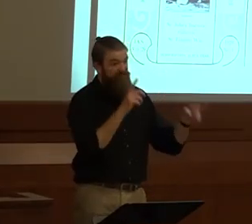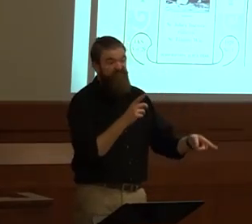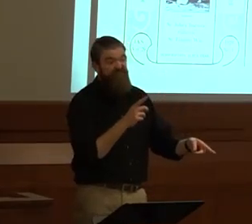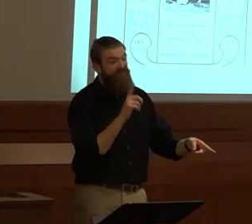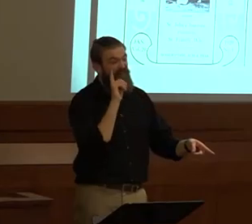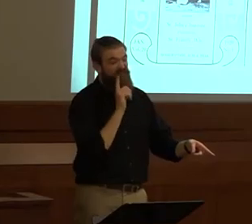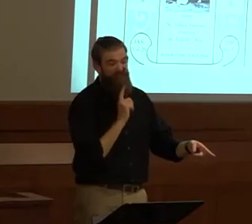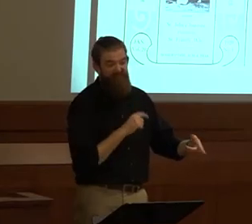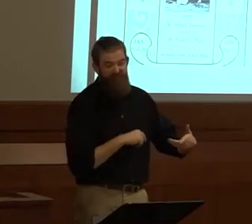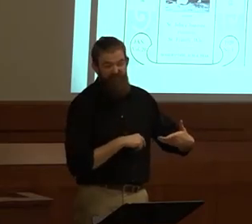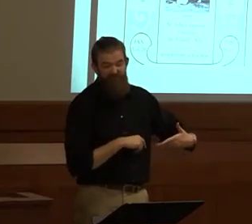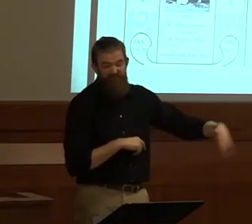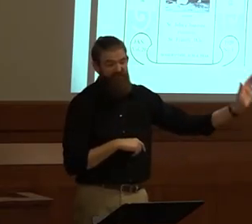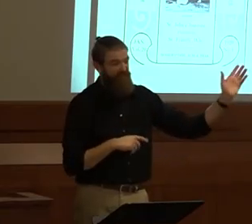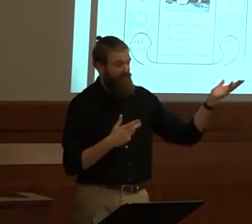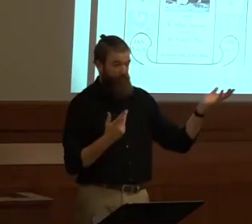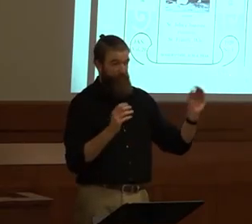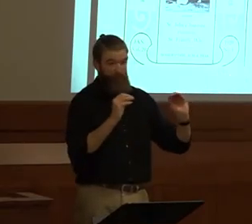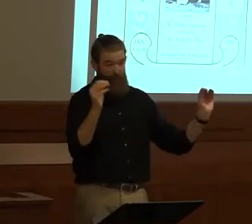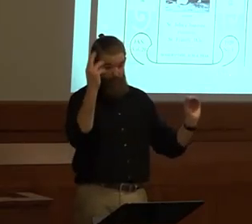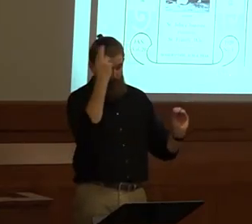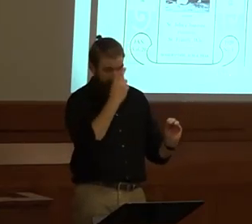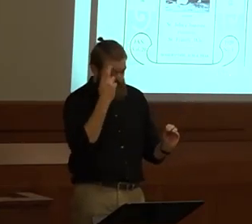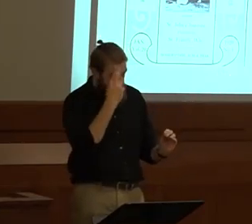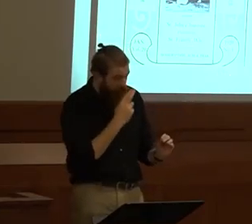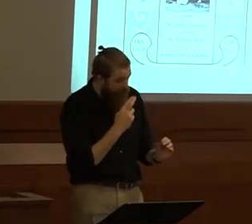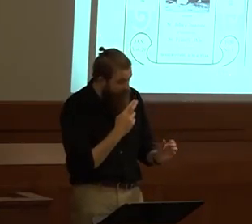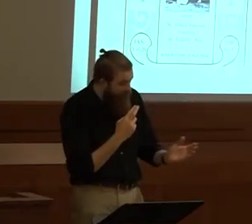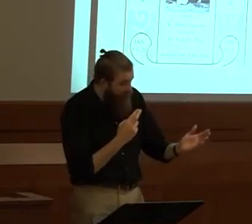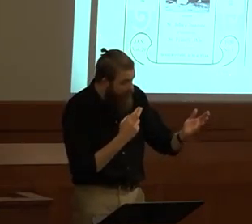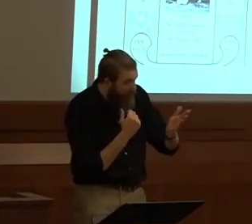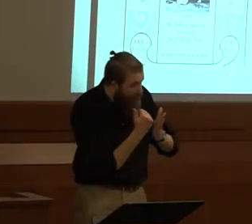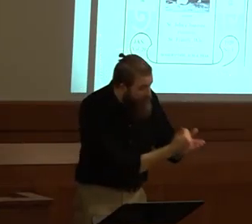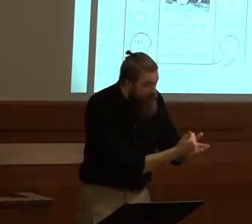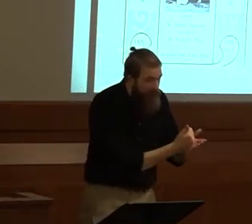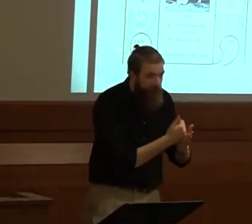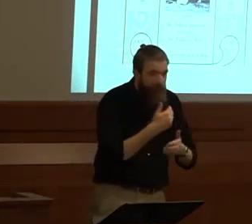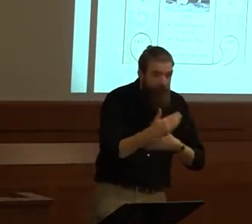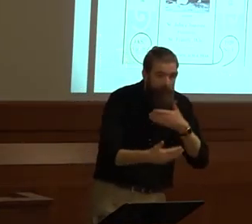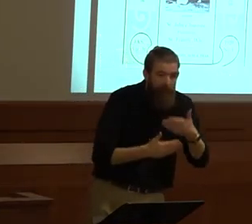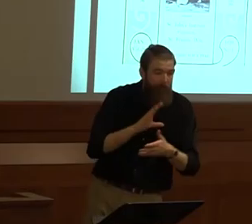they had no reason to go to church because they didn't understand what was going on there.